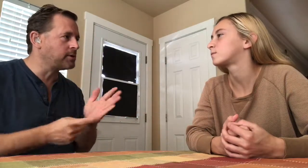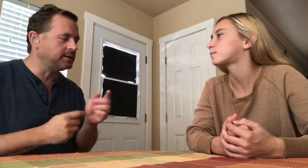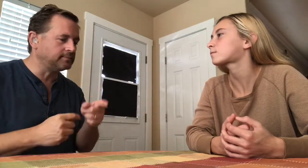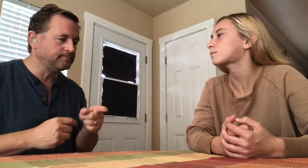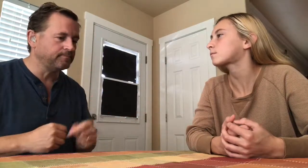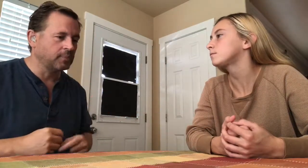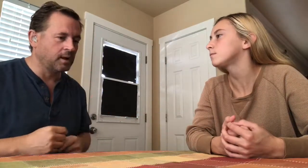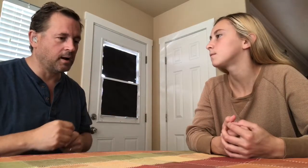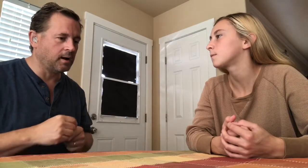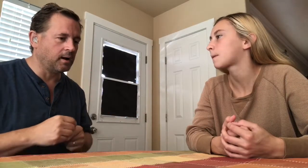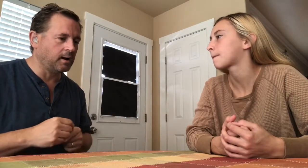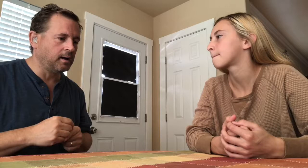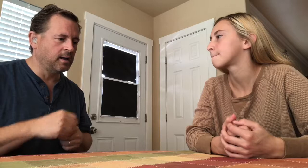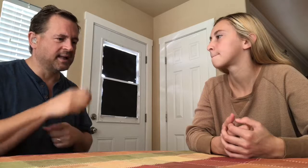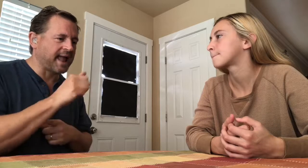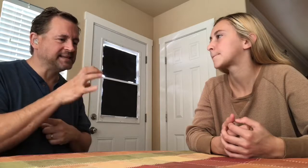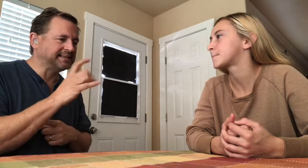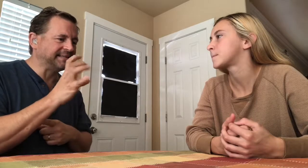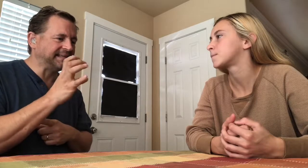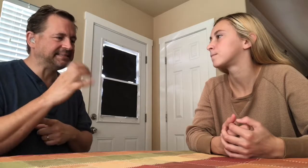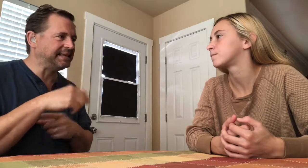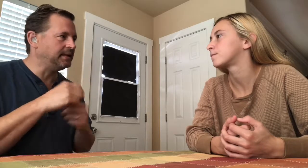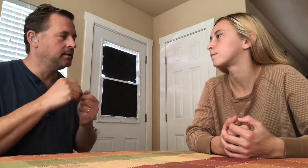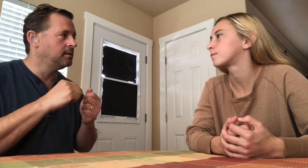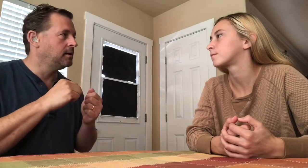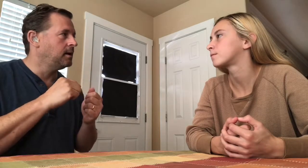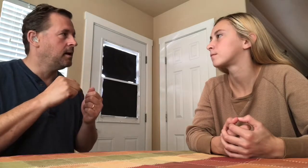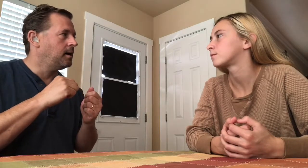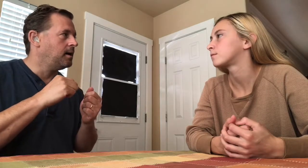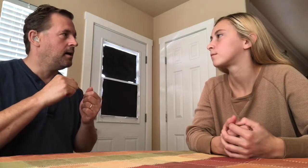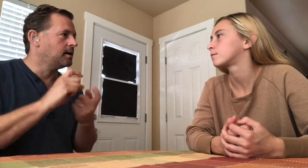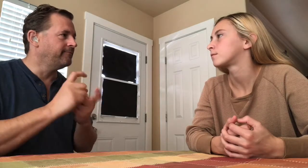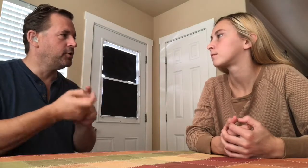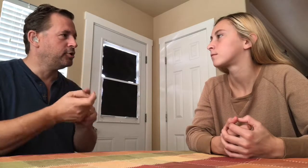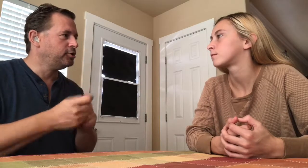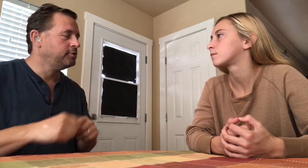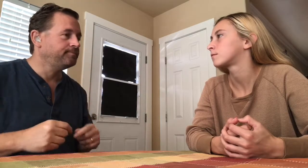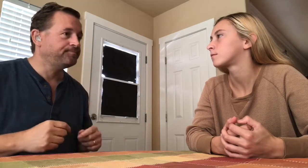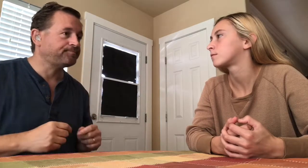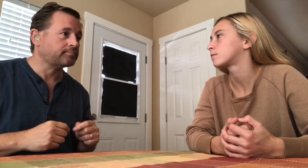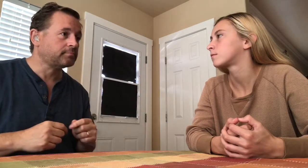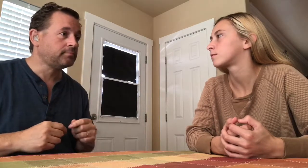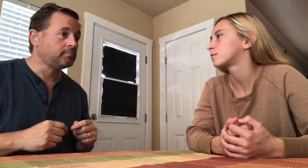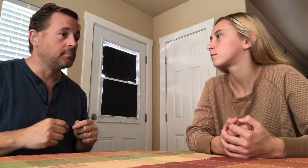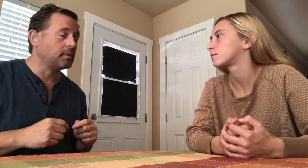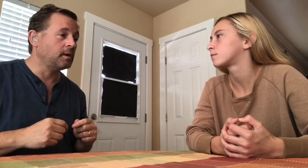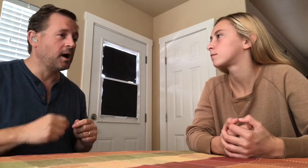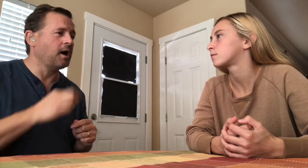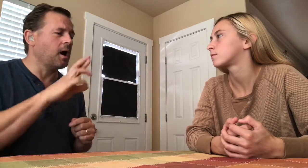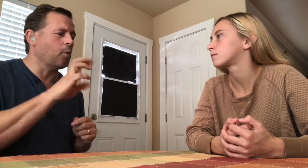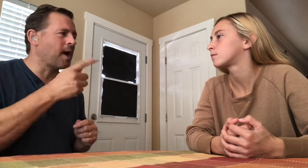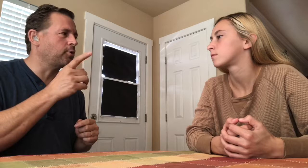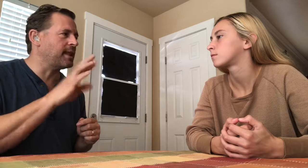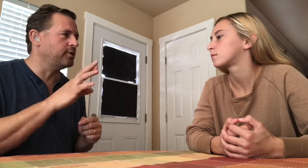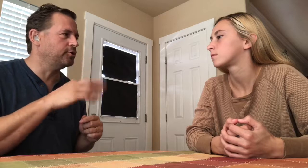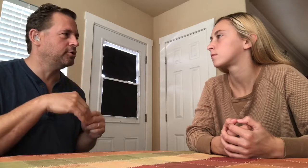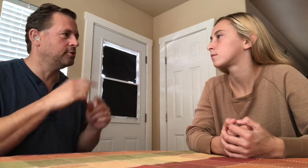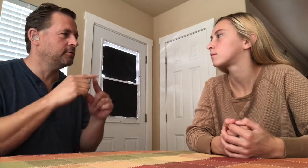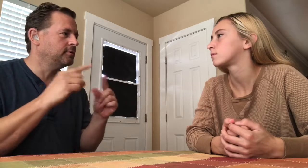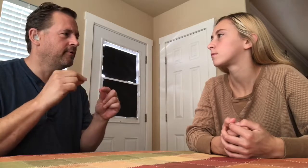components, an AC/DC converter, a regulator,